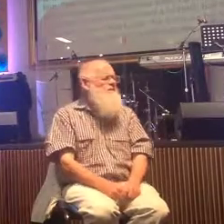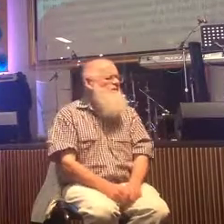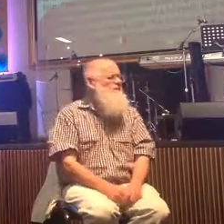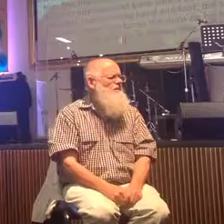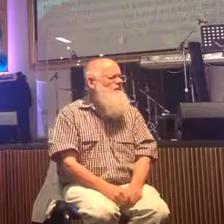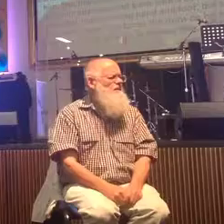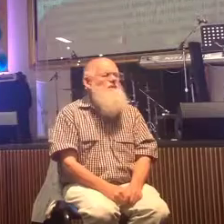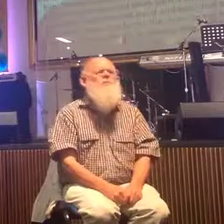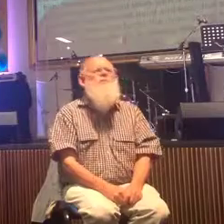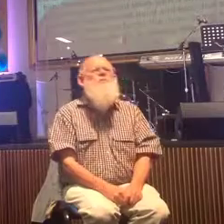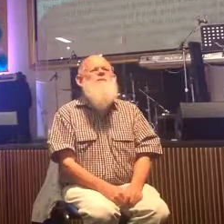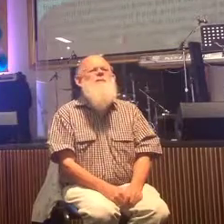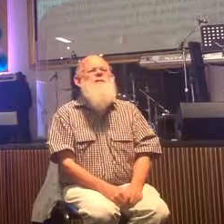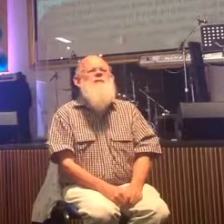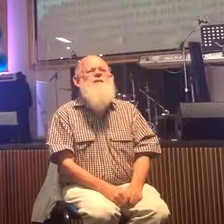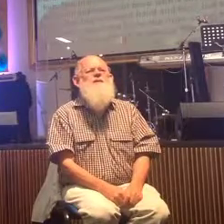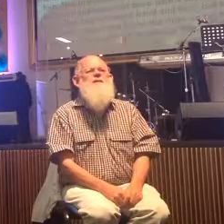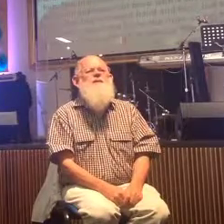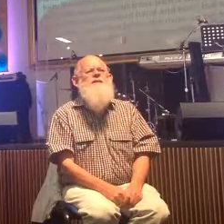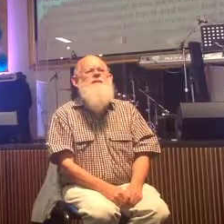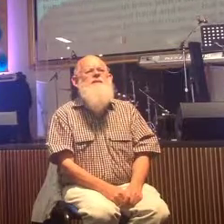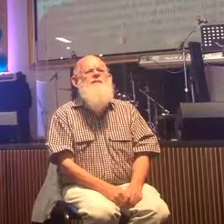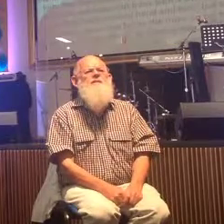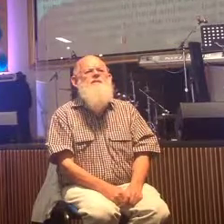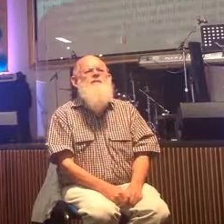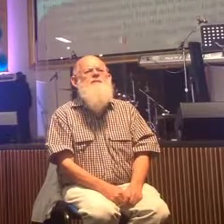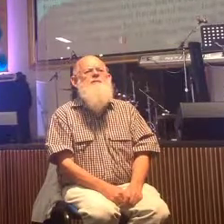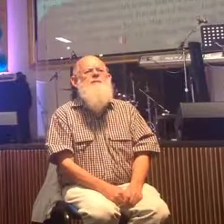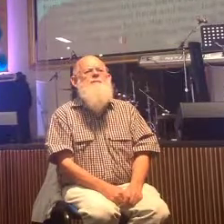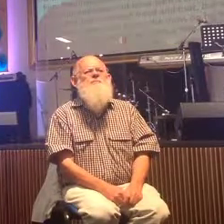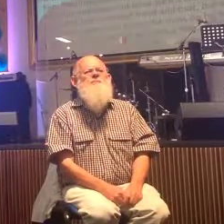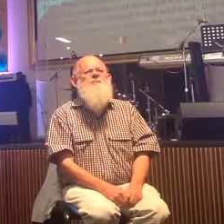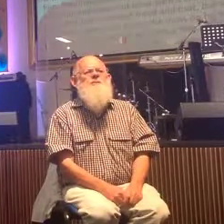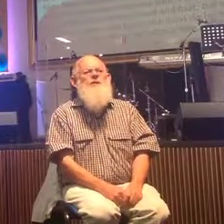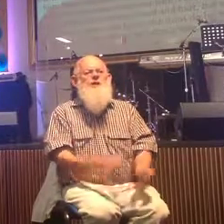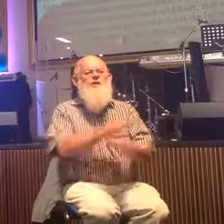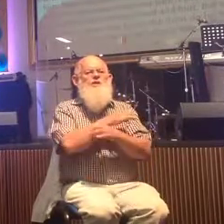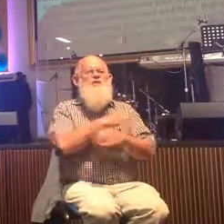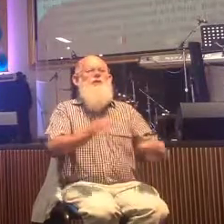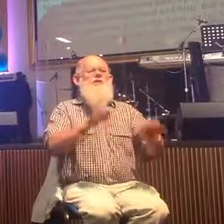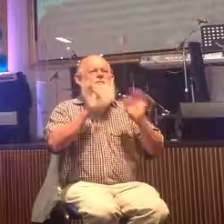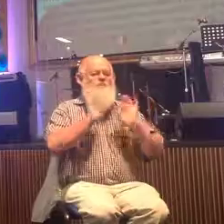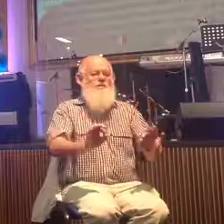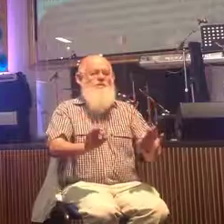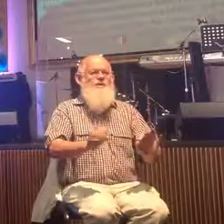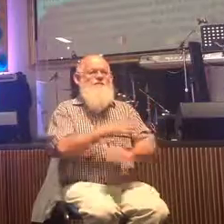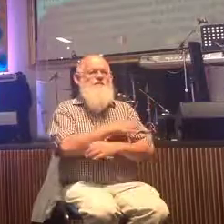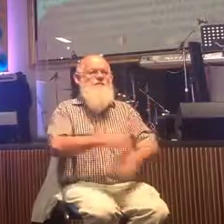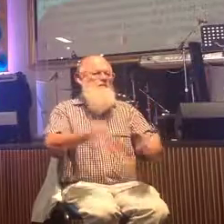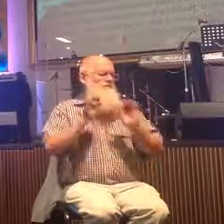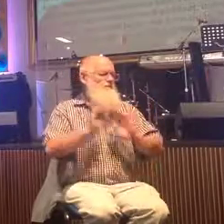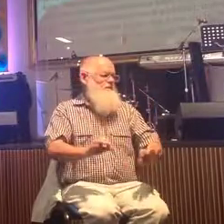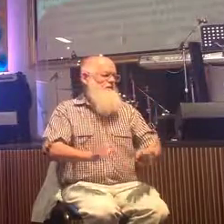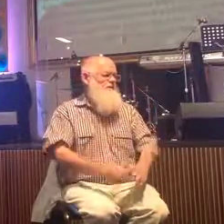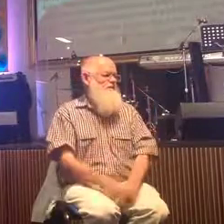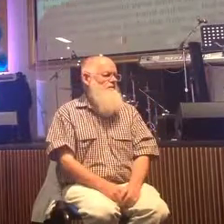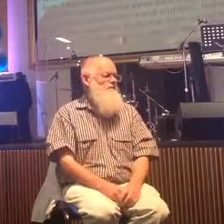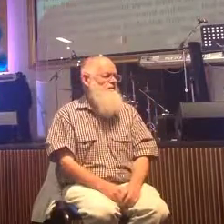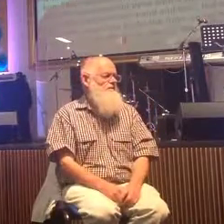chain. For he had often been chained hand and foot, but he tore the chains apart and broke the irons on his feet. So he's basically the Incredible